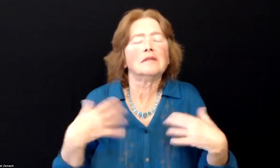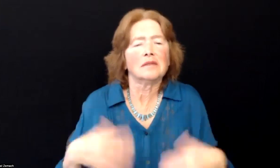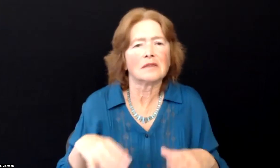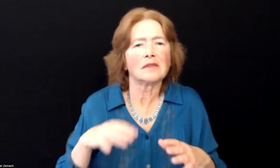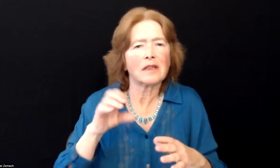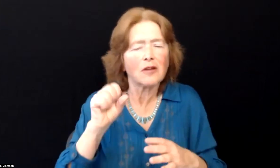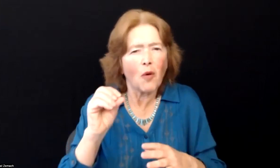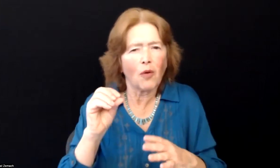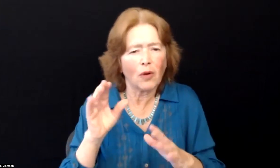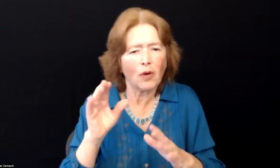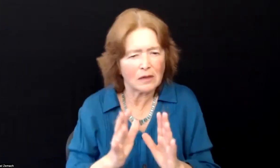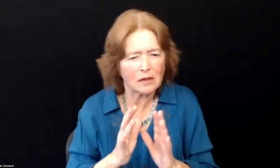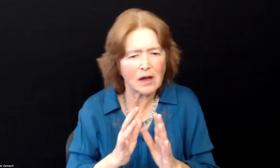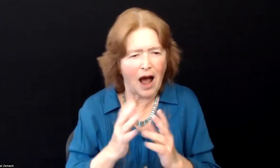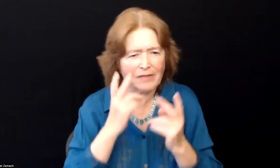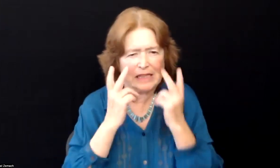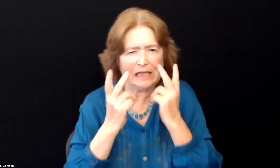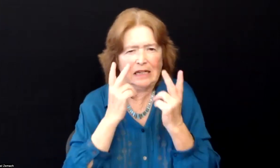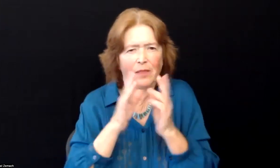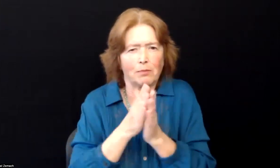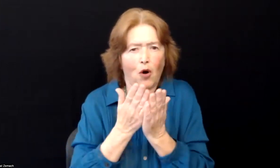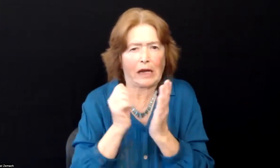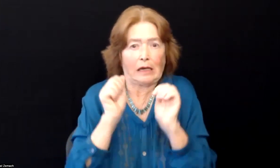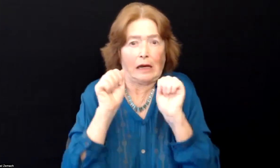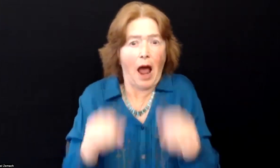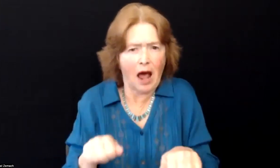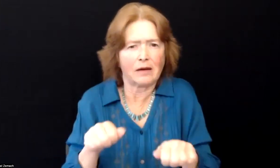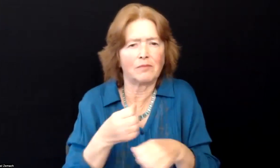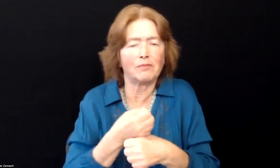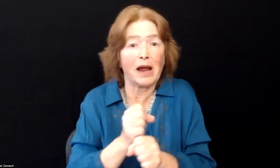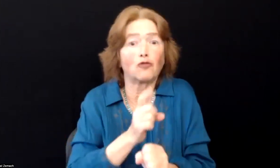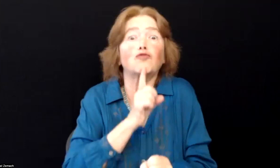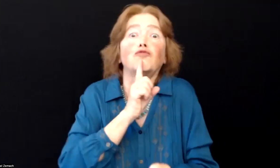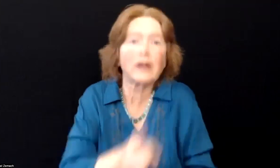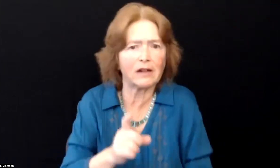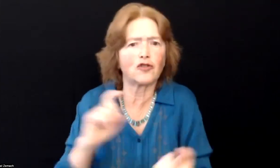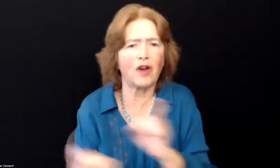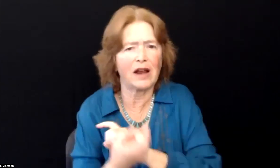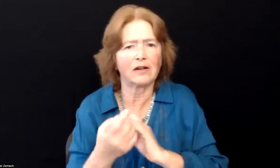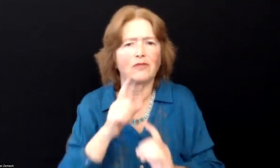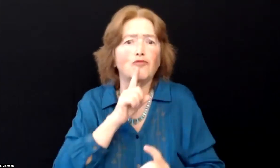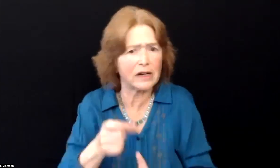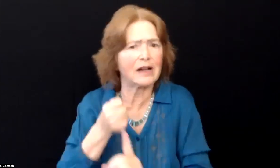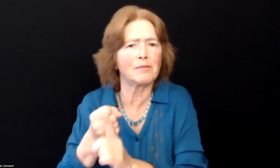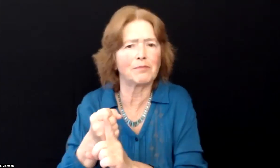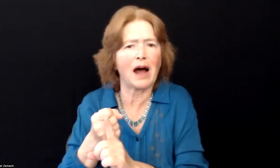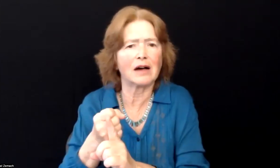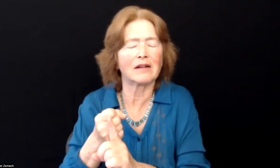English approach. And so, wow, I've already seen that the book can have an impact and can make